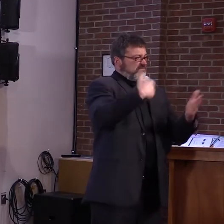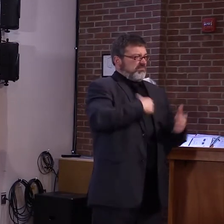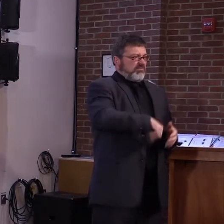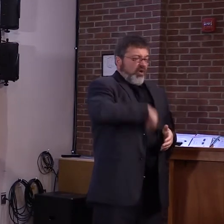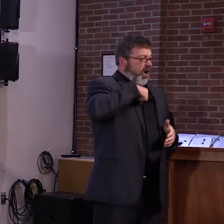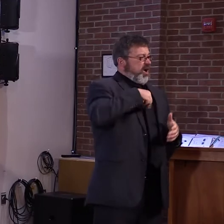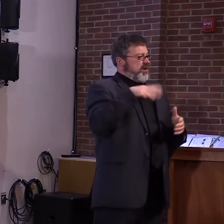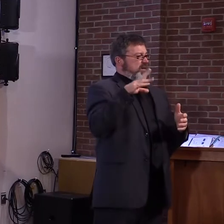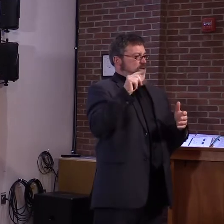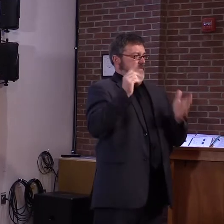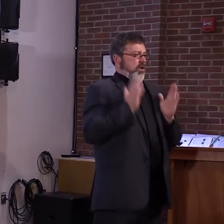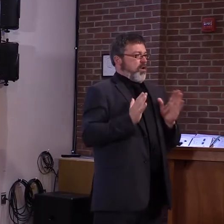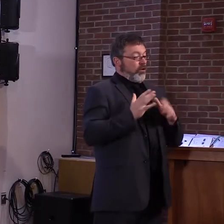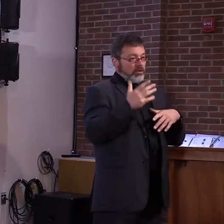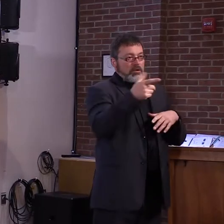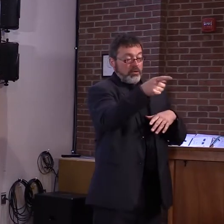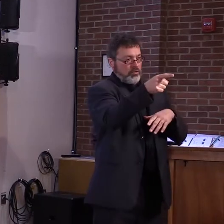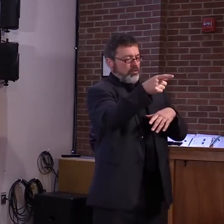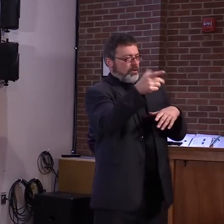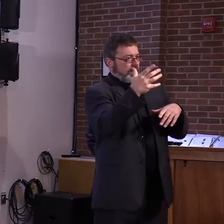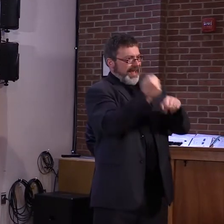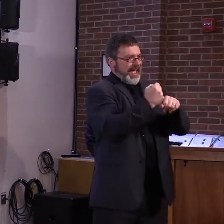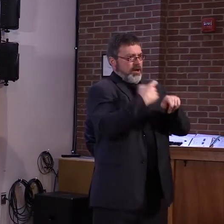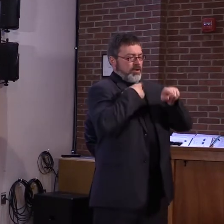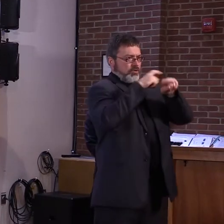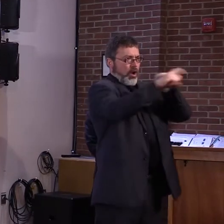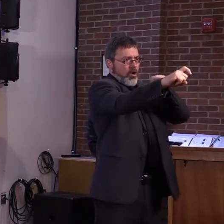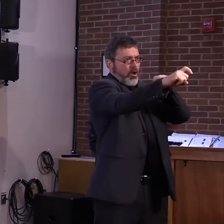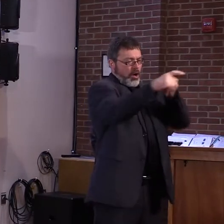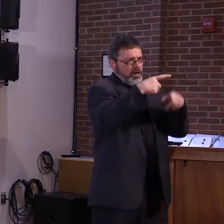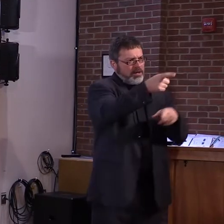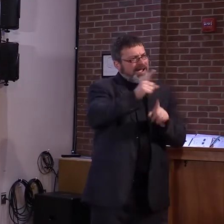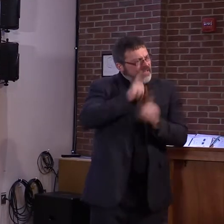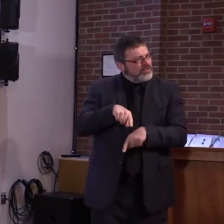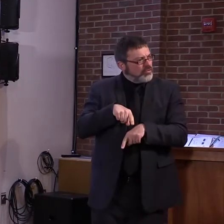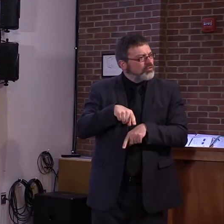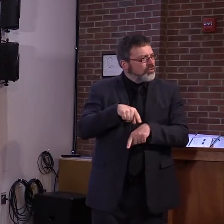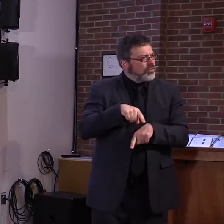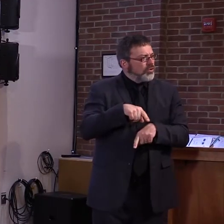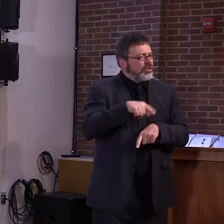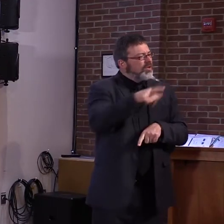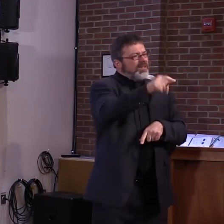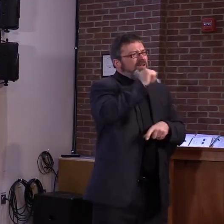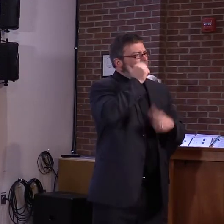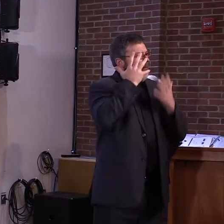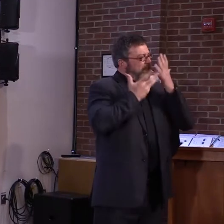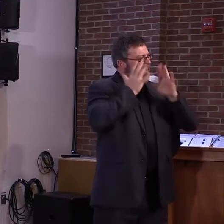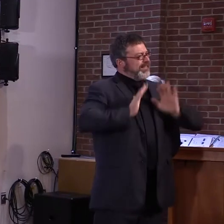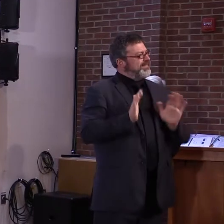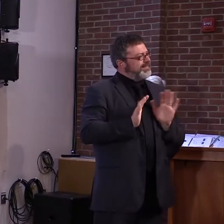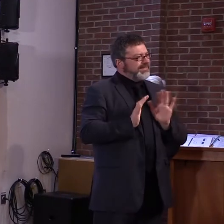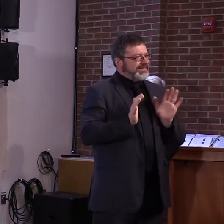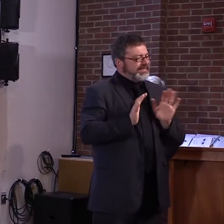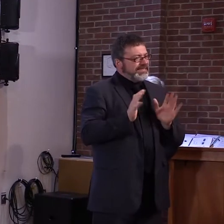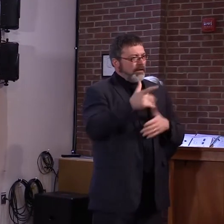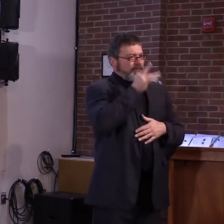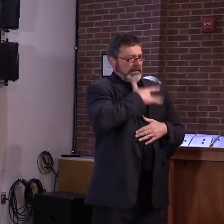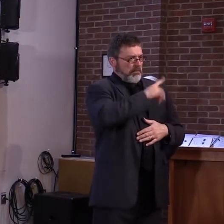and talking to us honestly and without shame so we can do our work and quickly and